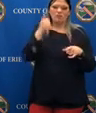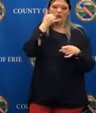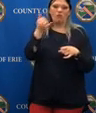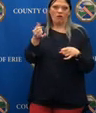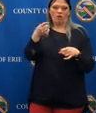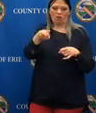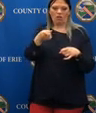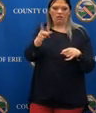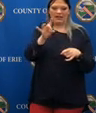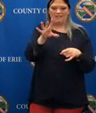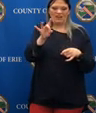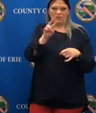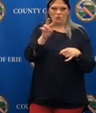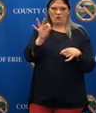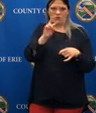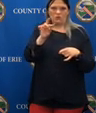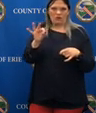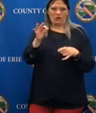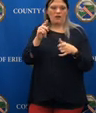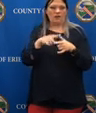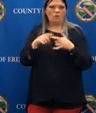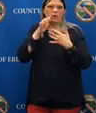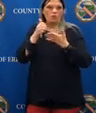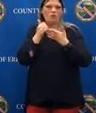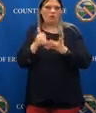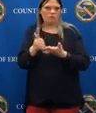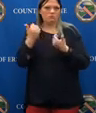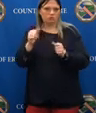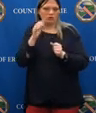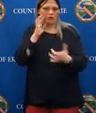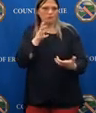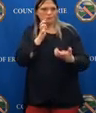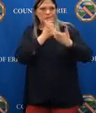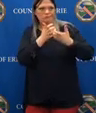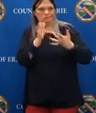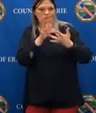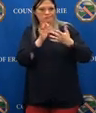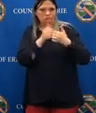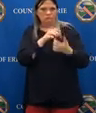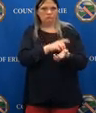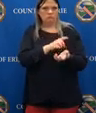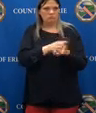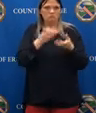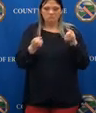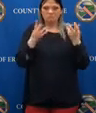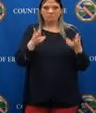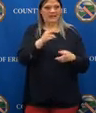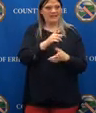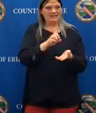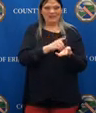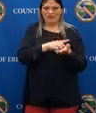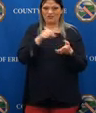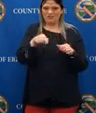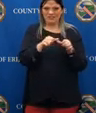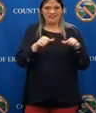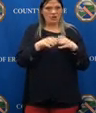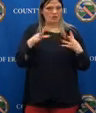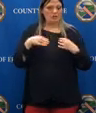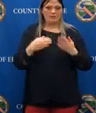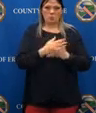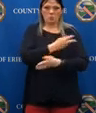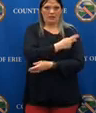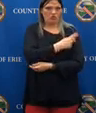you in touch with a physician as well. There are a number of physicians in this area that are taking new